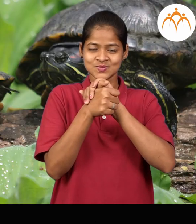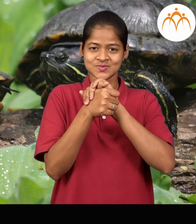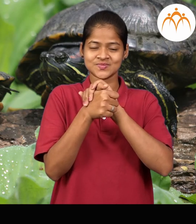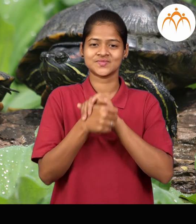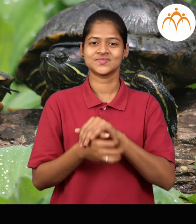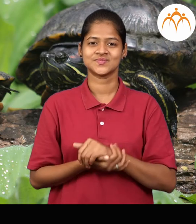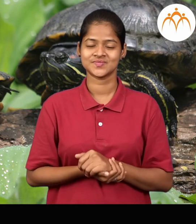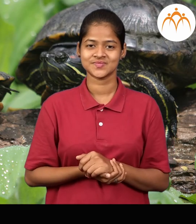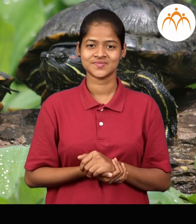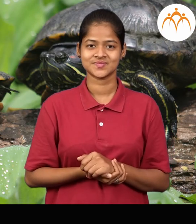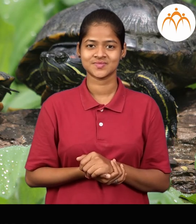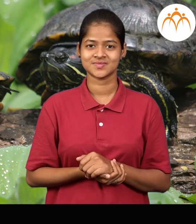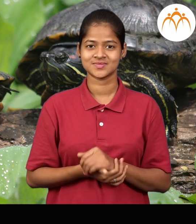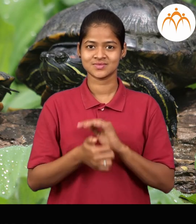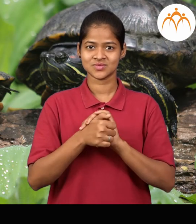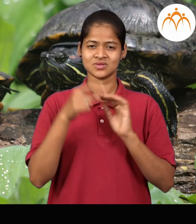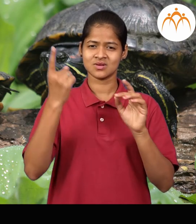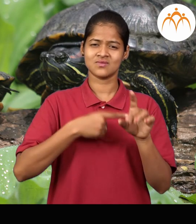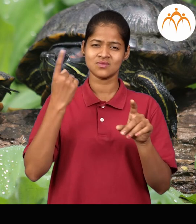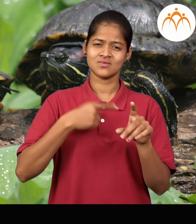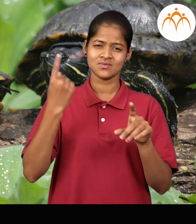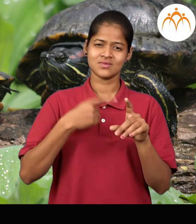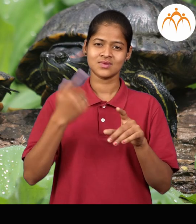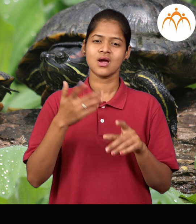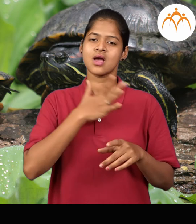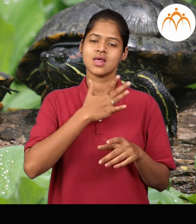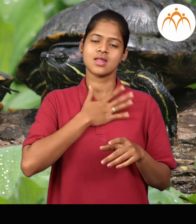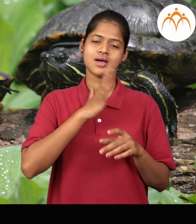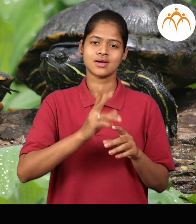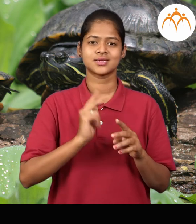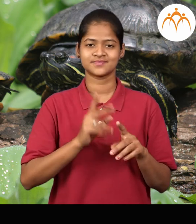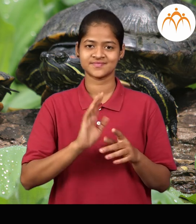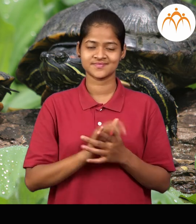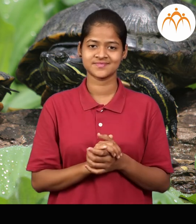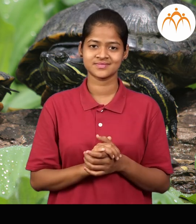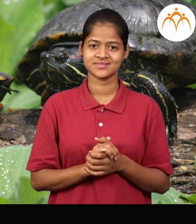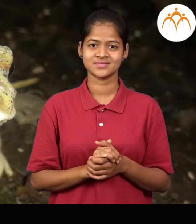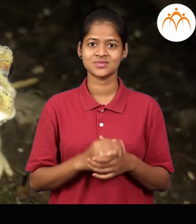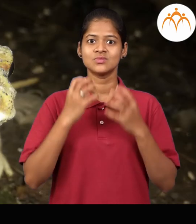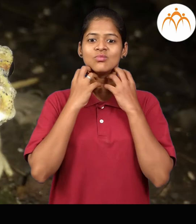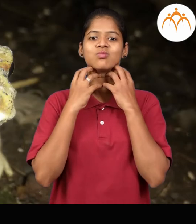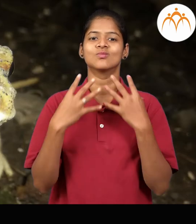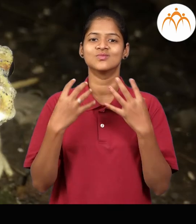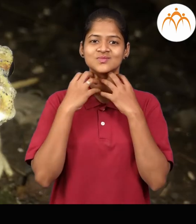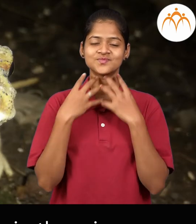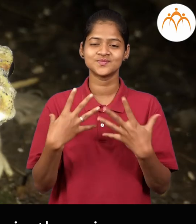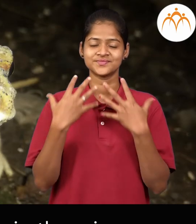Turtle. Turtle can live for many years. Frog. You can hear